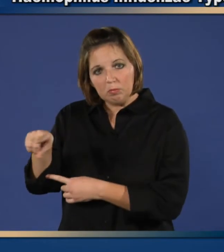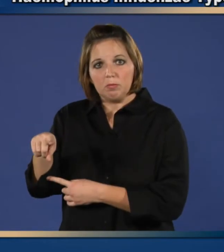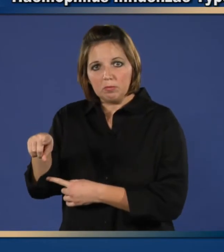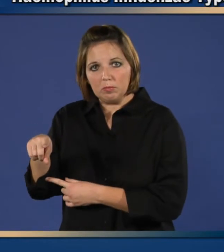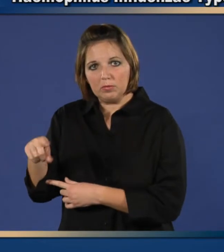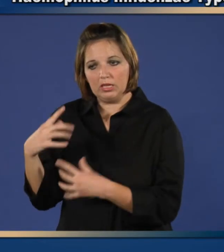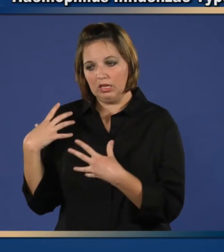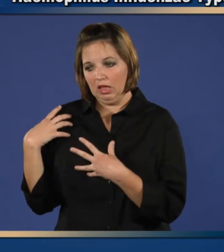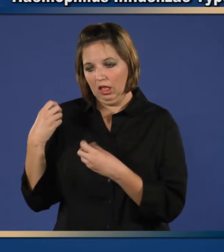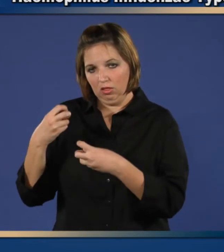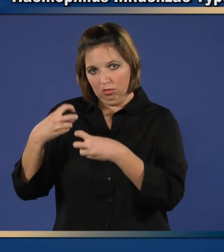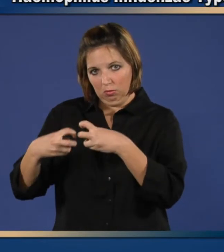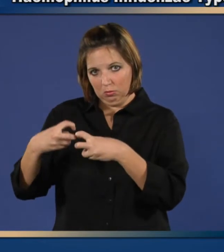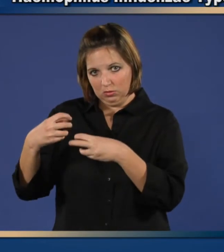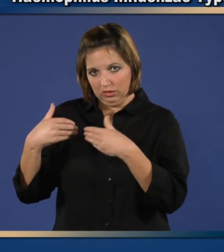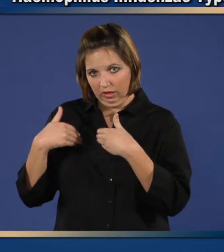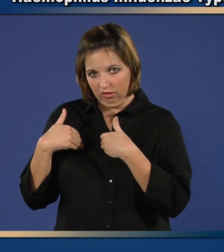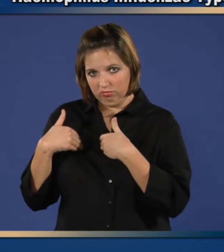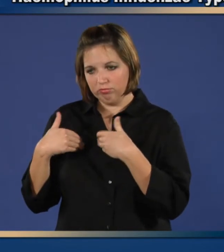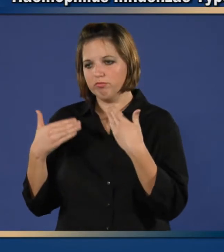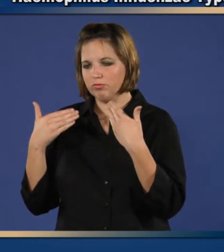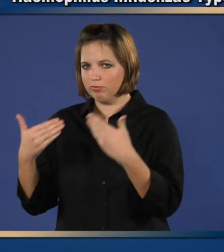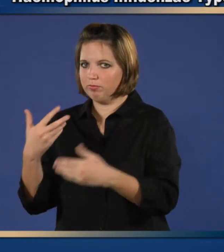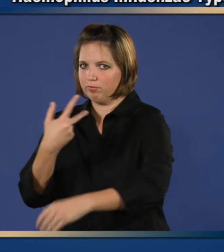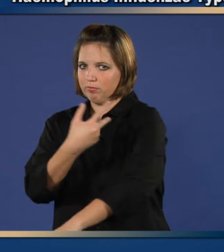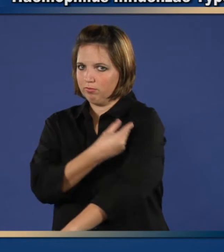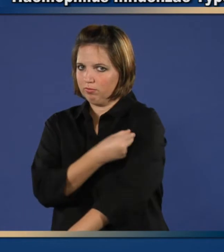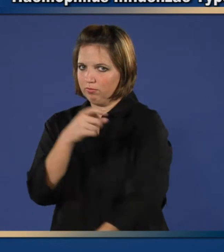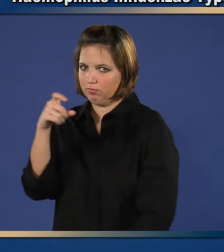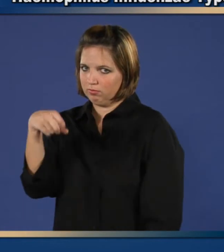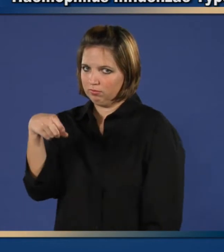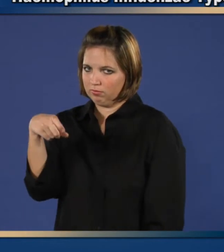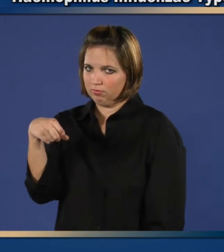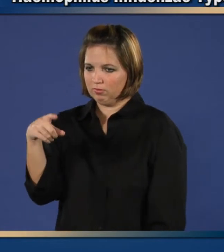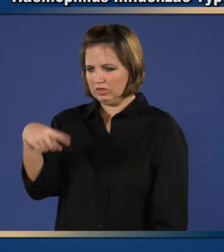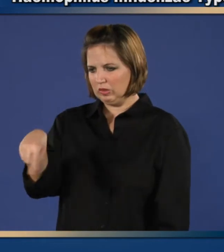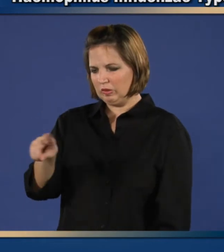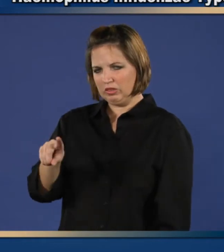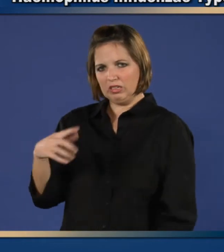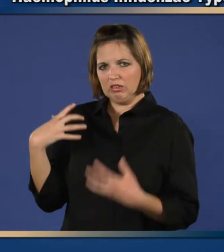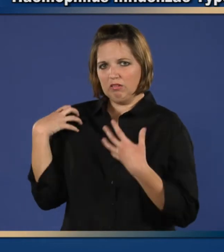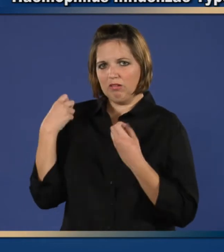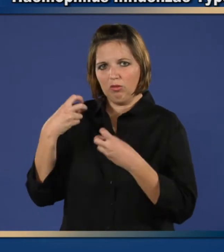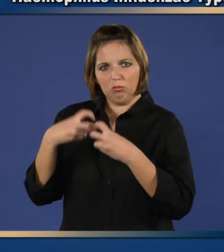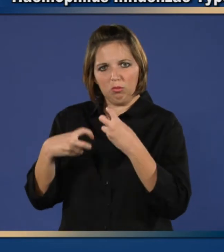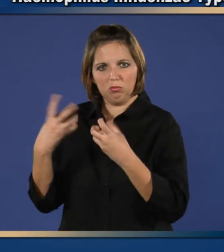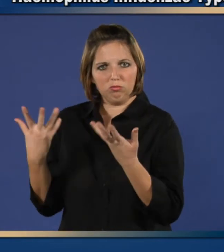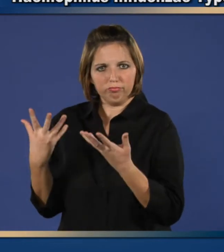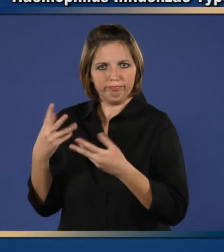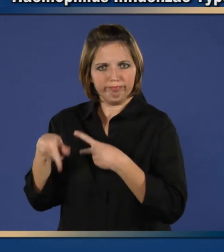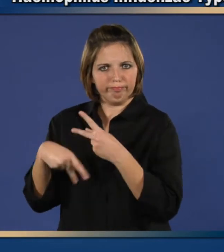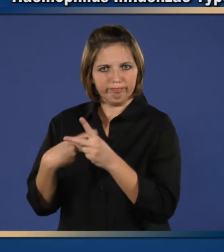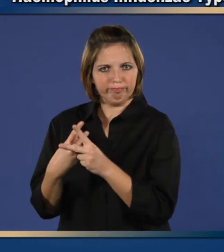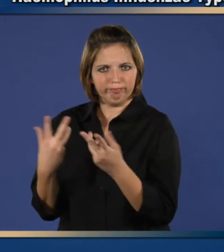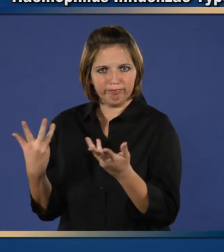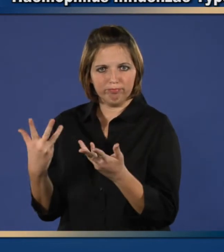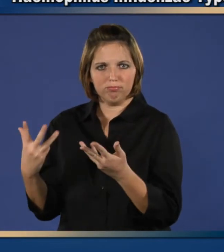But some older children or adults with special health conditions should get it.